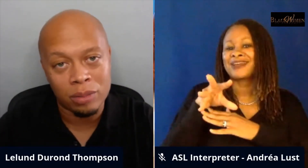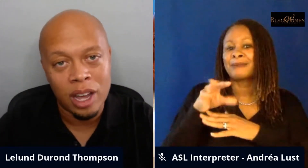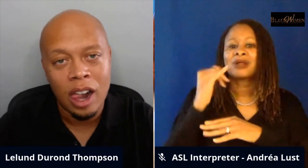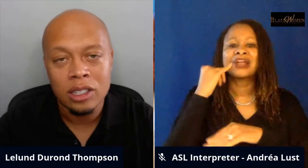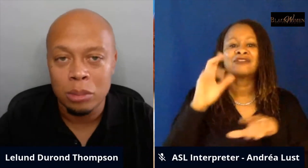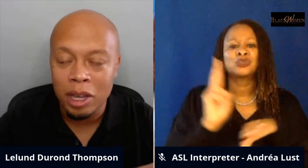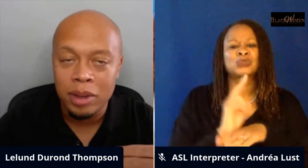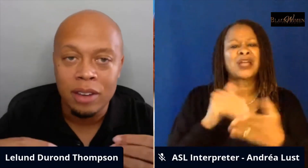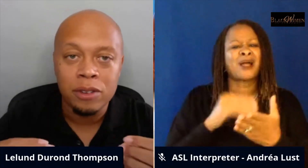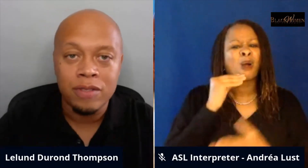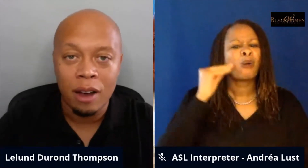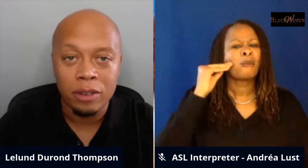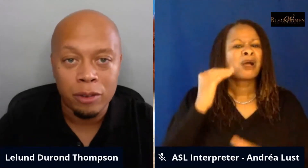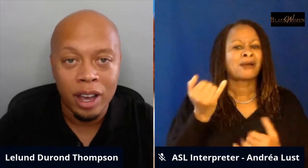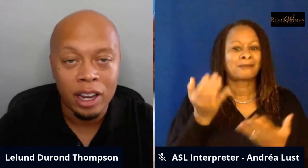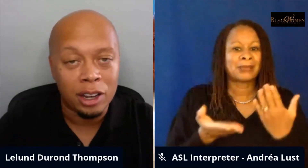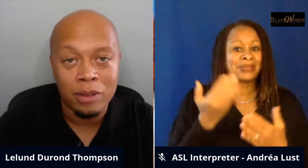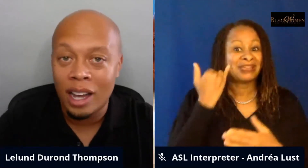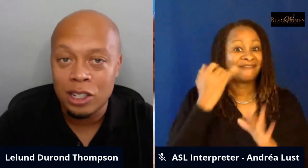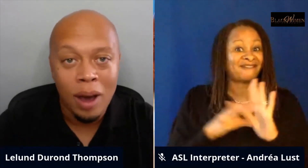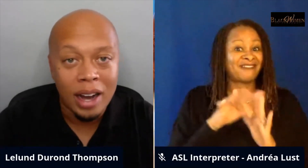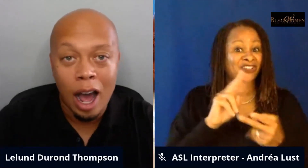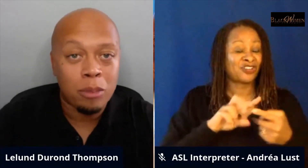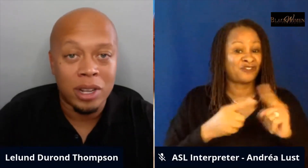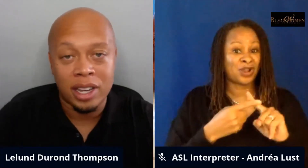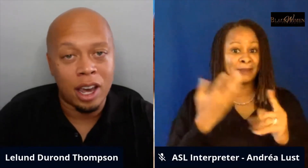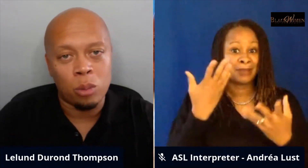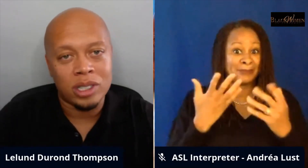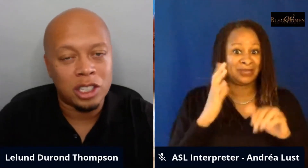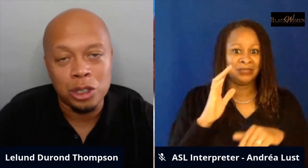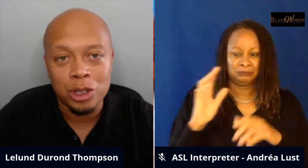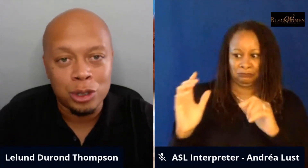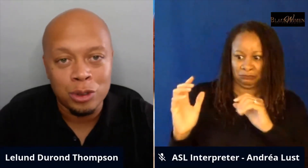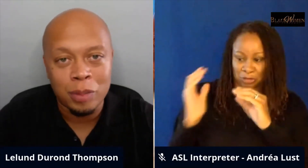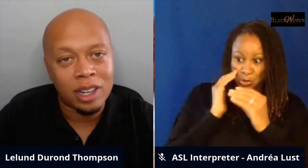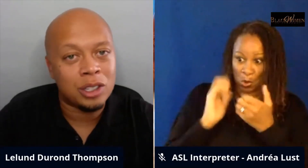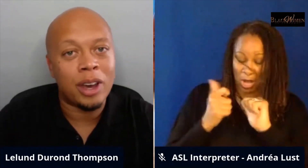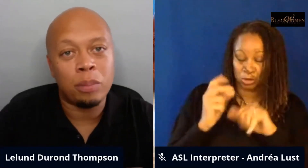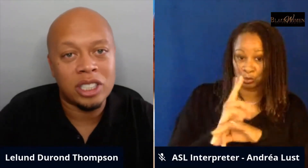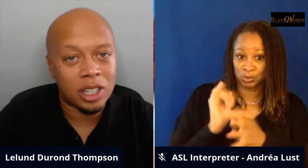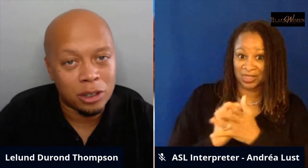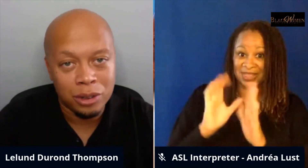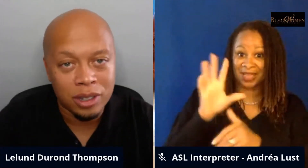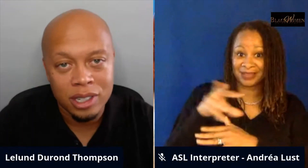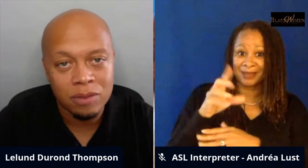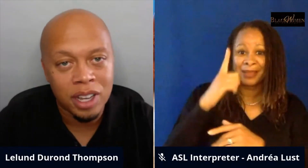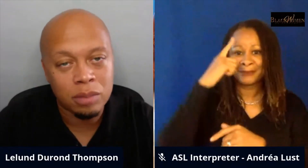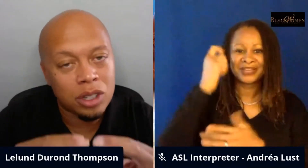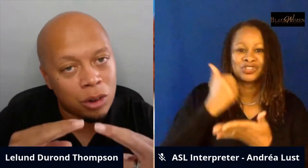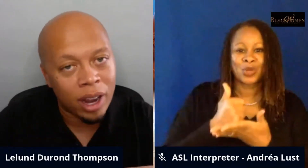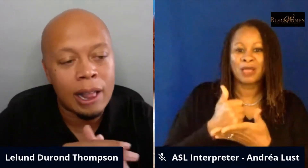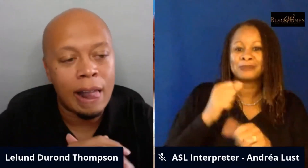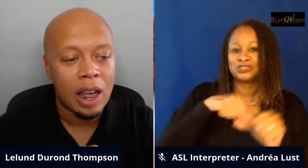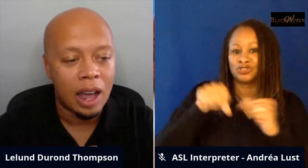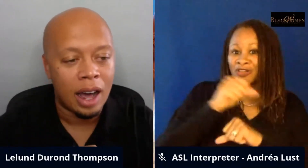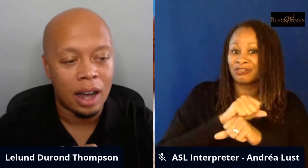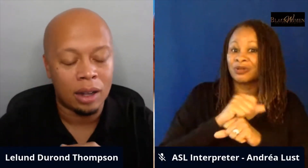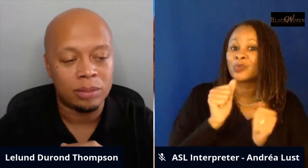home. So maybe if you found a friend and you guys know how to operate the cameras that you use because you help each other do your self-tapes,